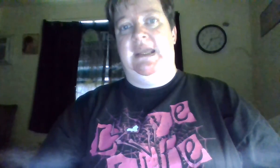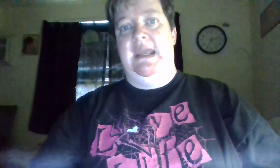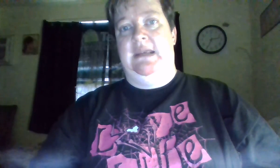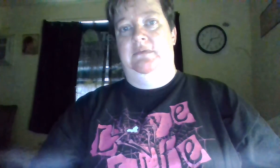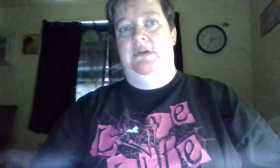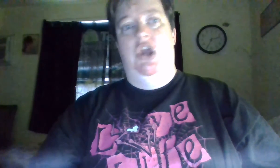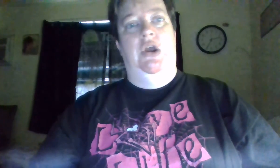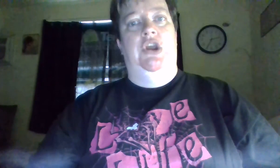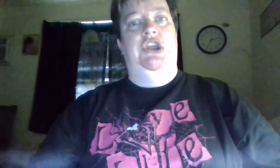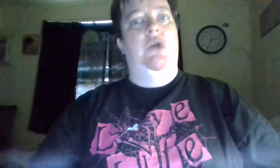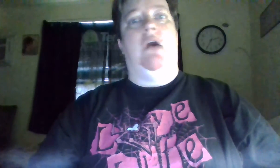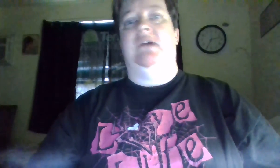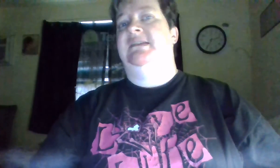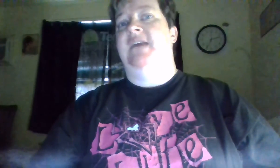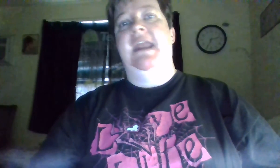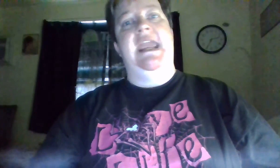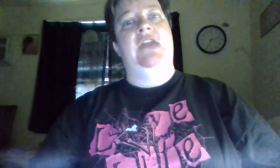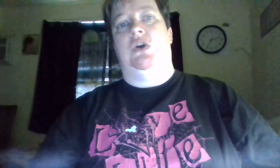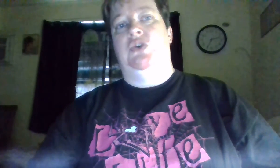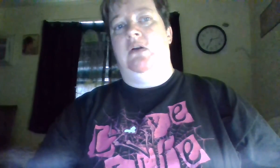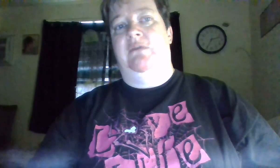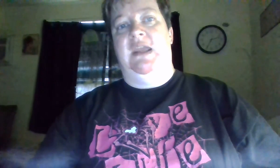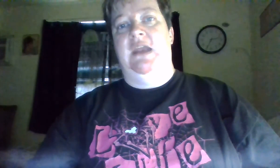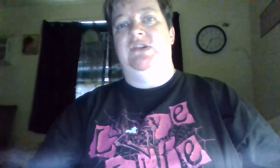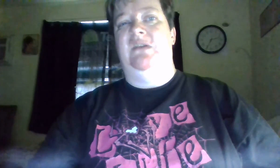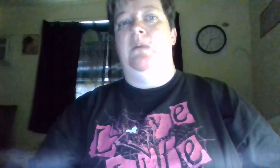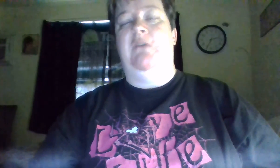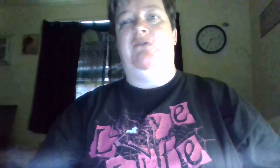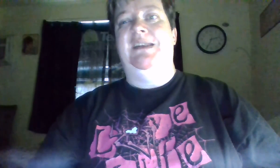King. You are a son and or daughter of the King, so don't be afraid to